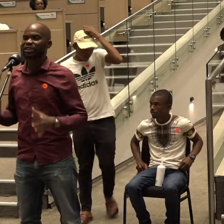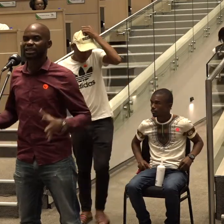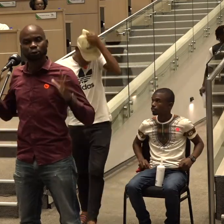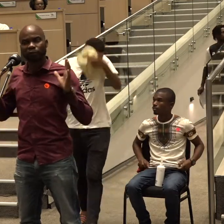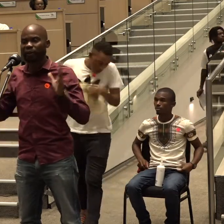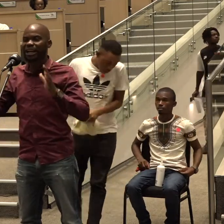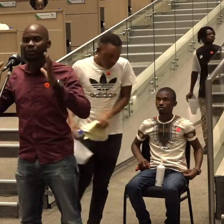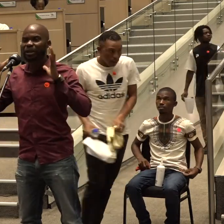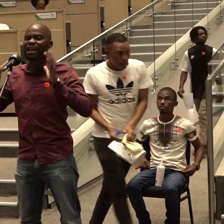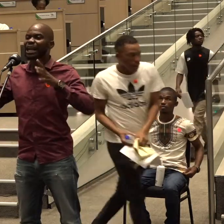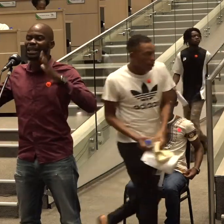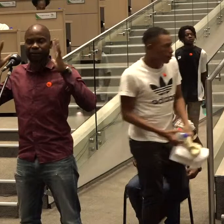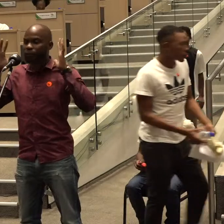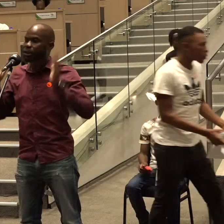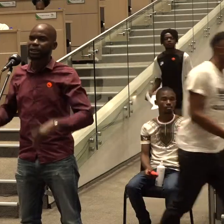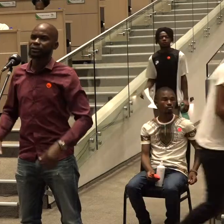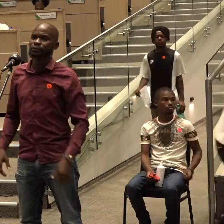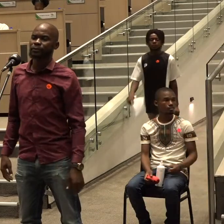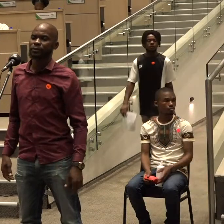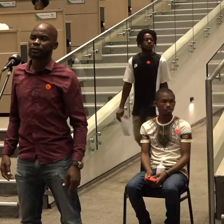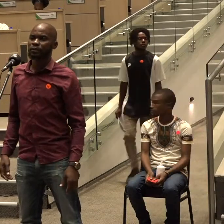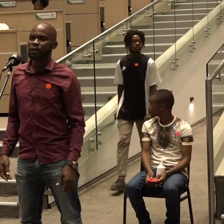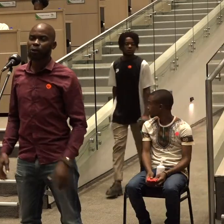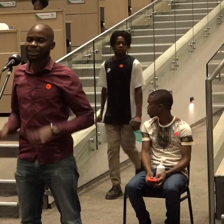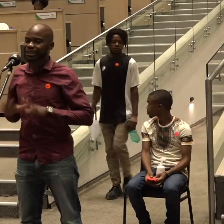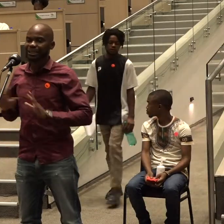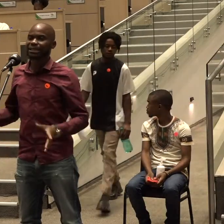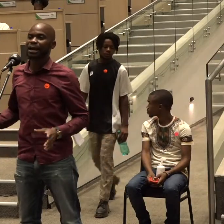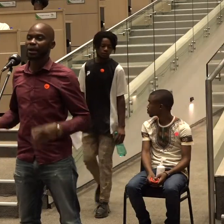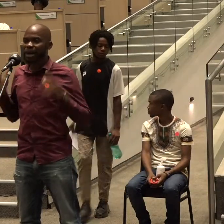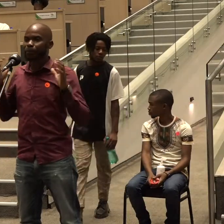a South Africa in everything